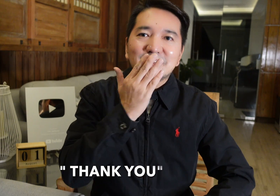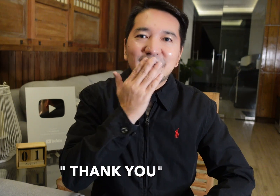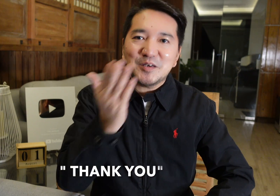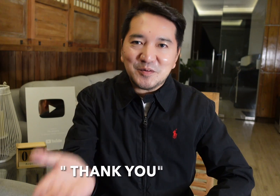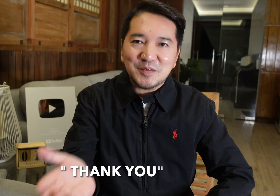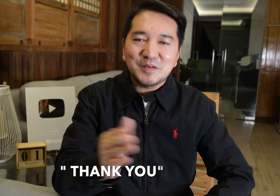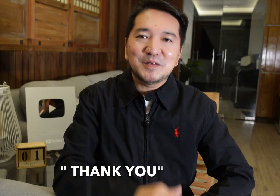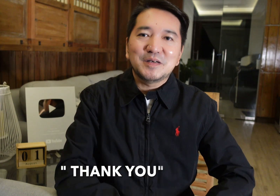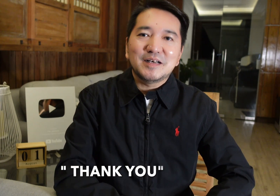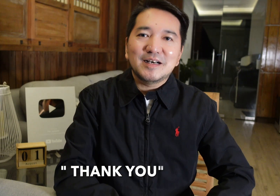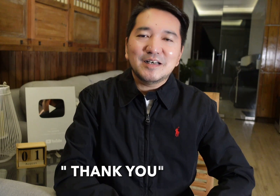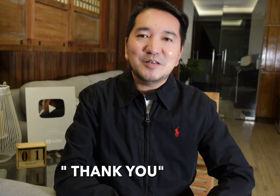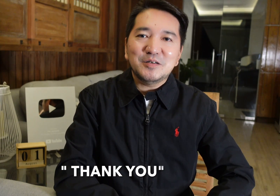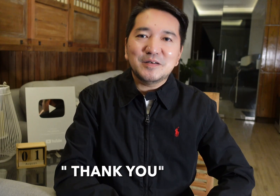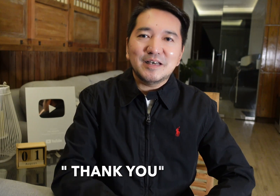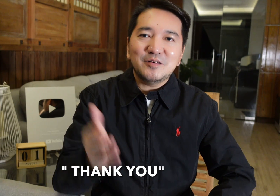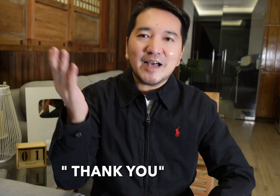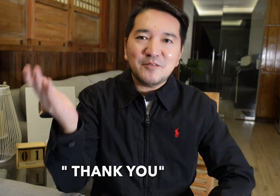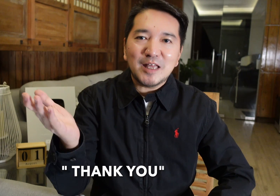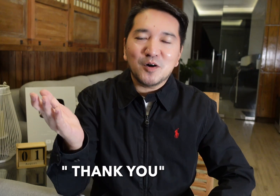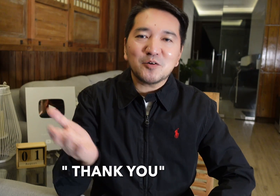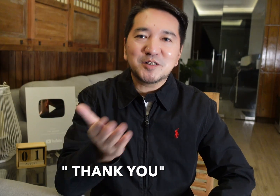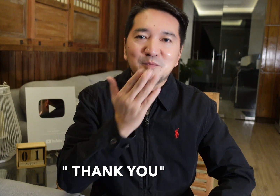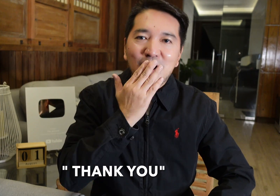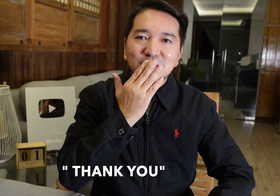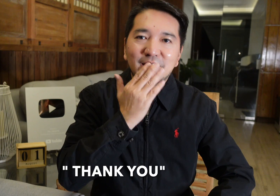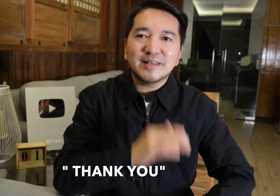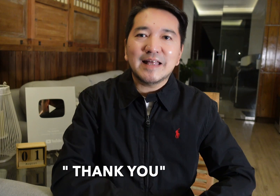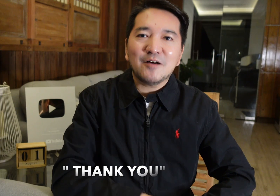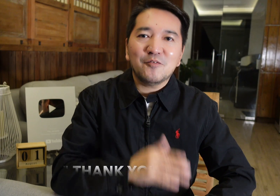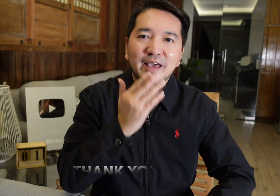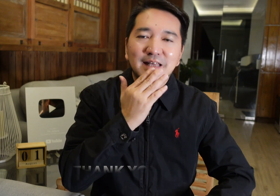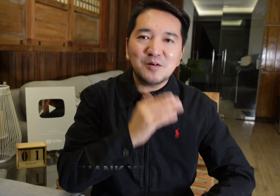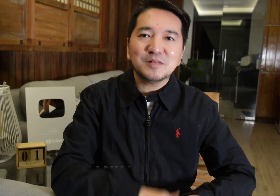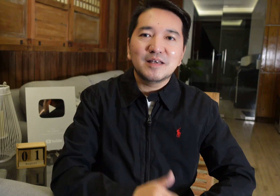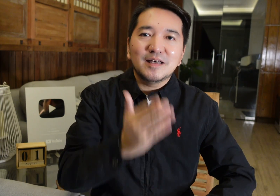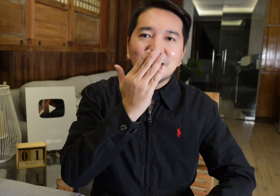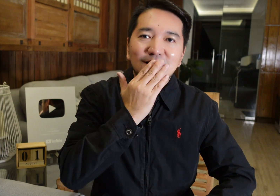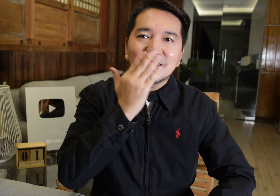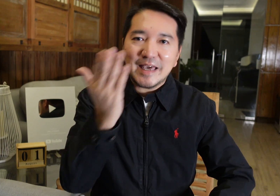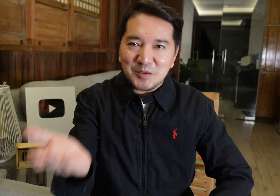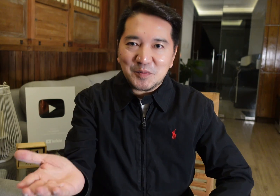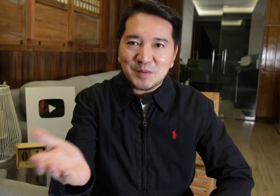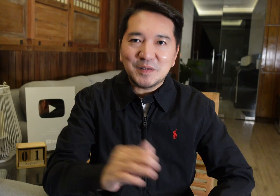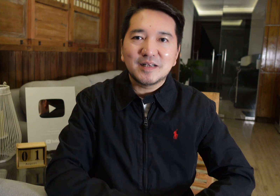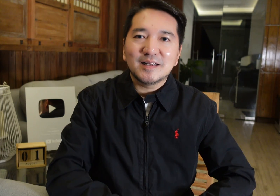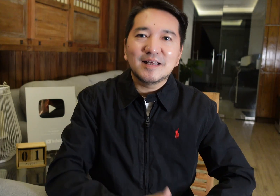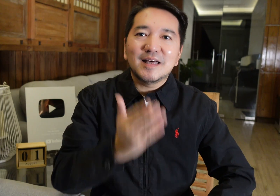Thank you. Yung active hand mo towards your mouth, and then halfway down. Thank you.